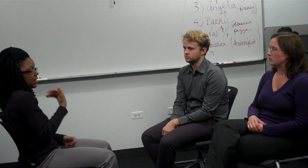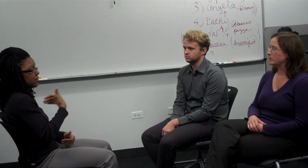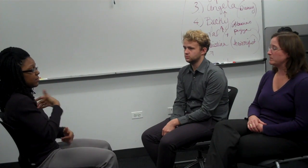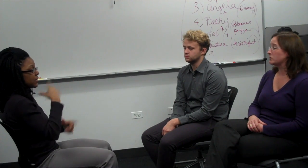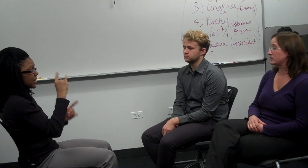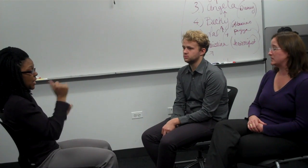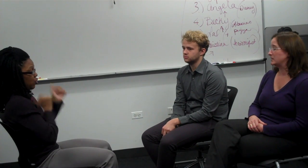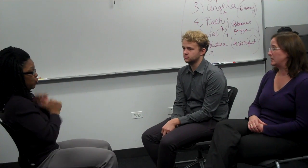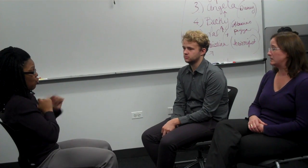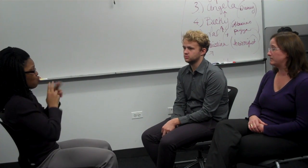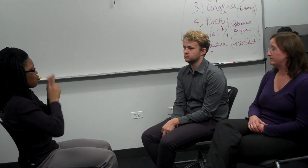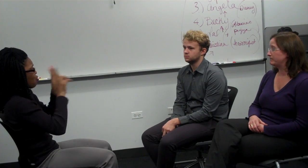Most recently,